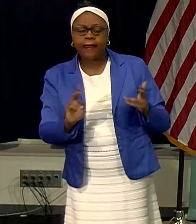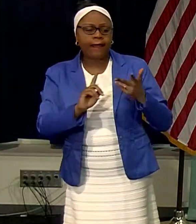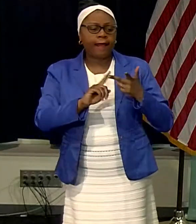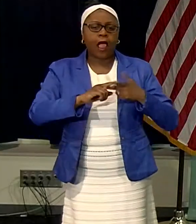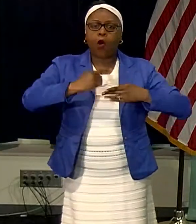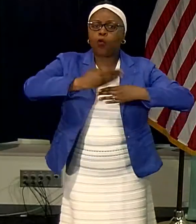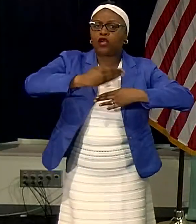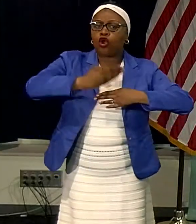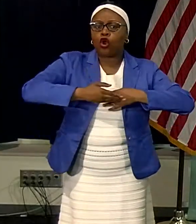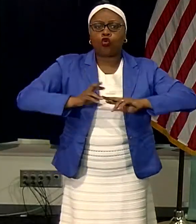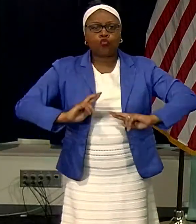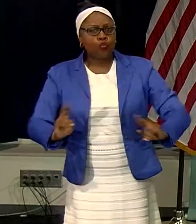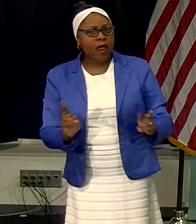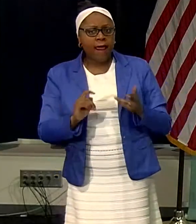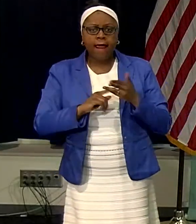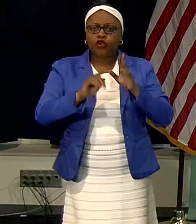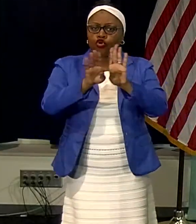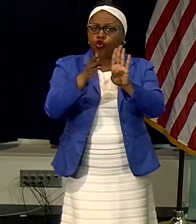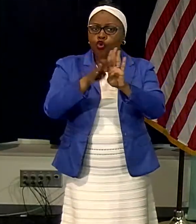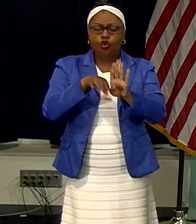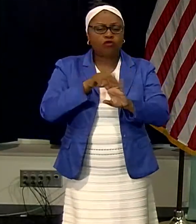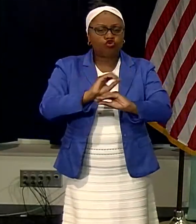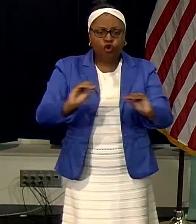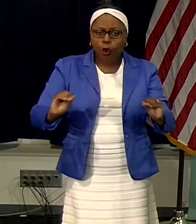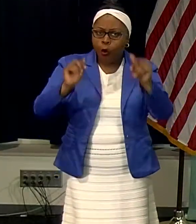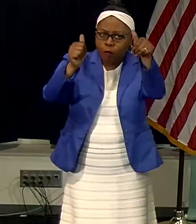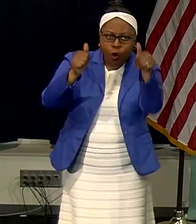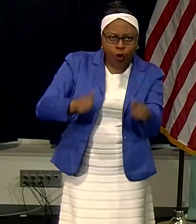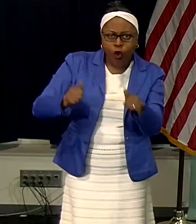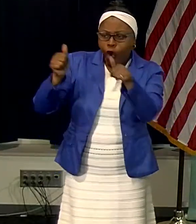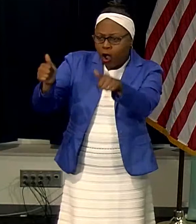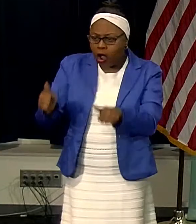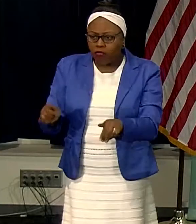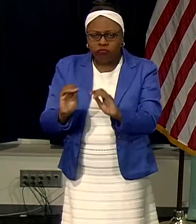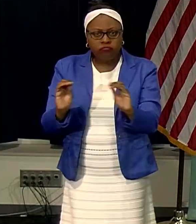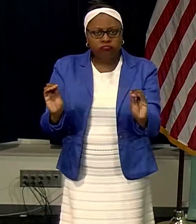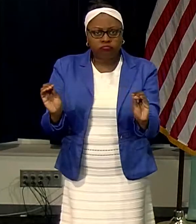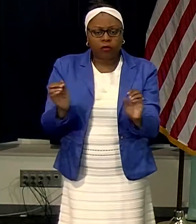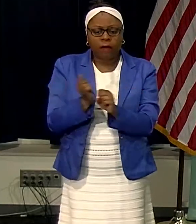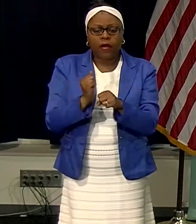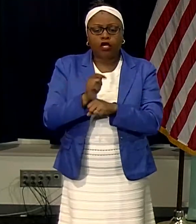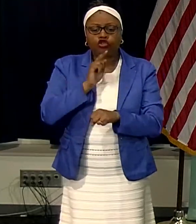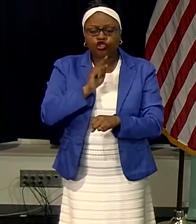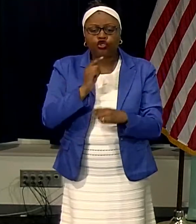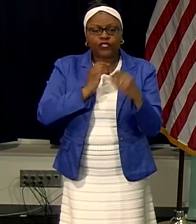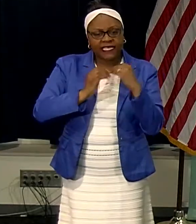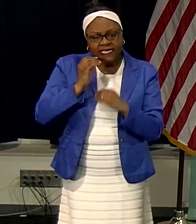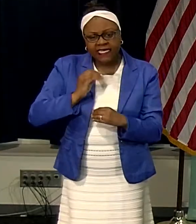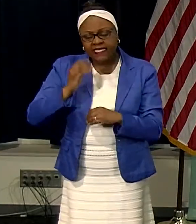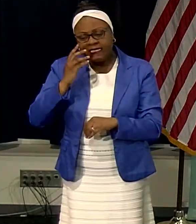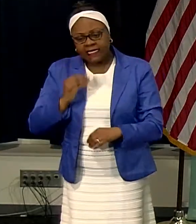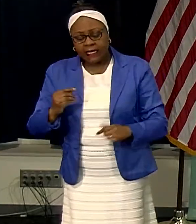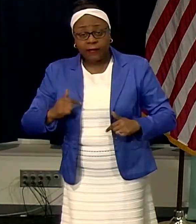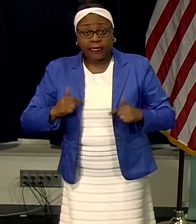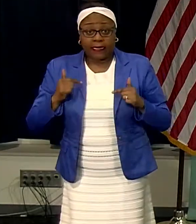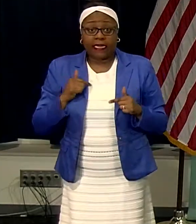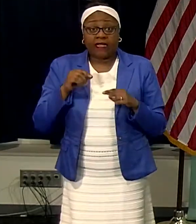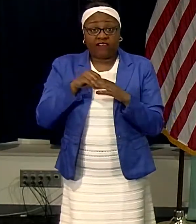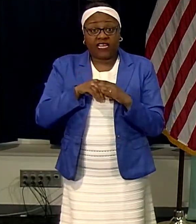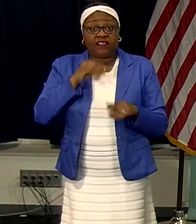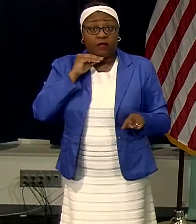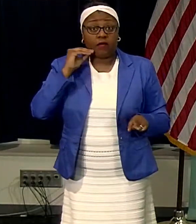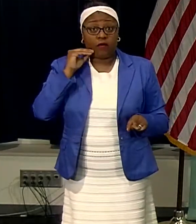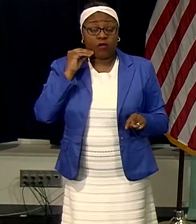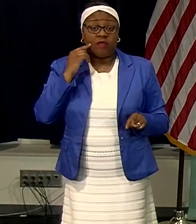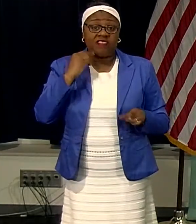installed. They can't be boarded up. Pretty much you have to make sure you can eat, sleep, and live in the home. So as far